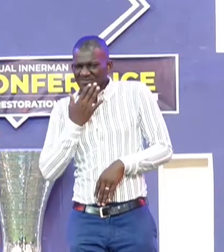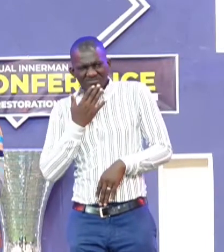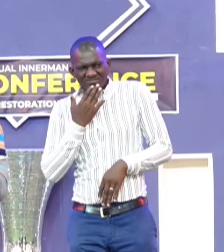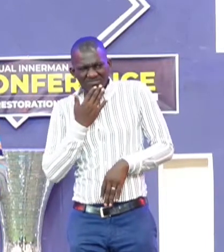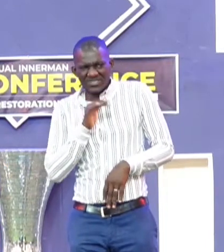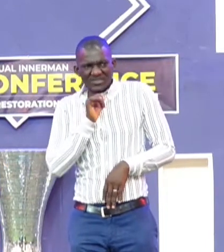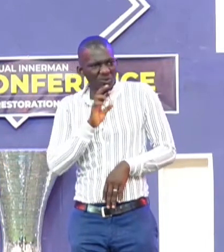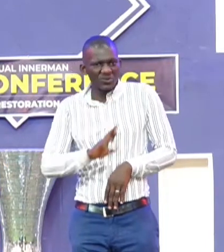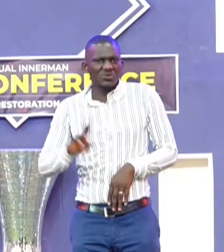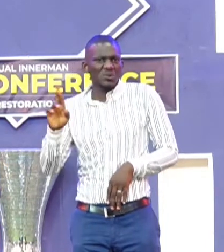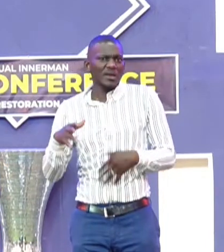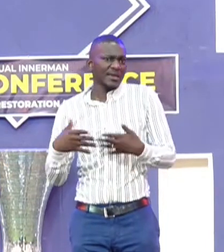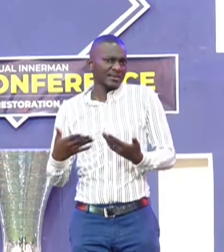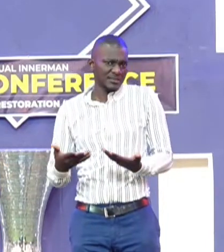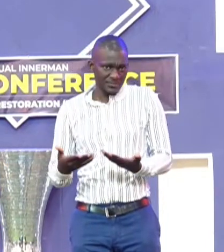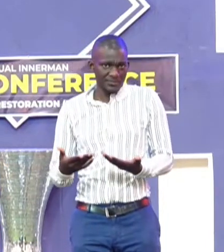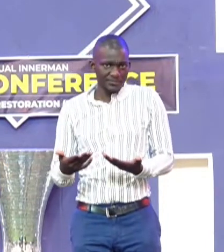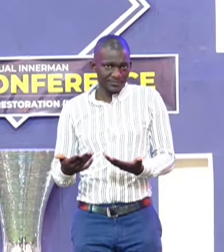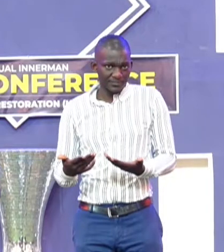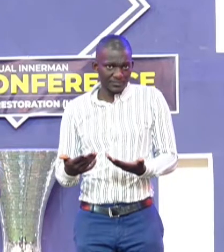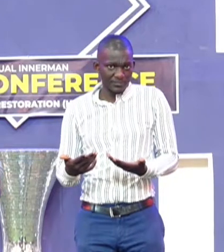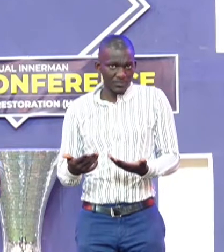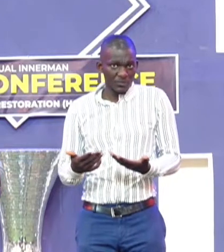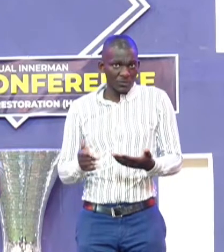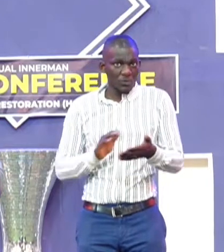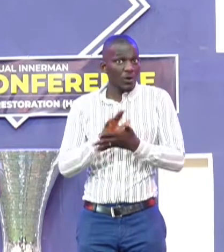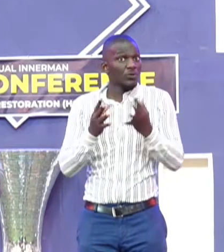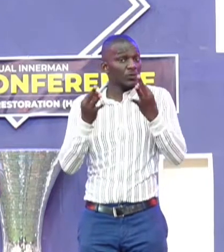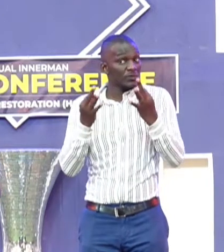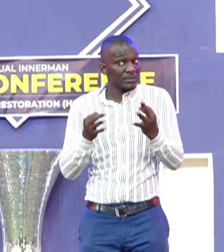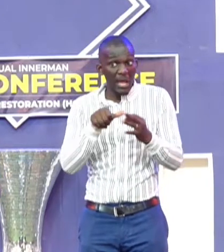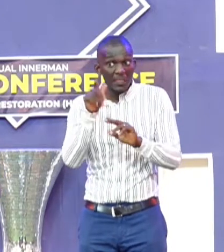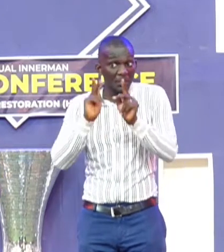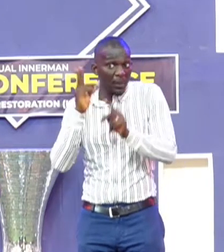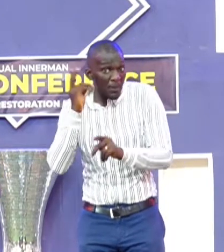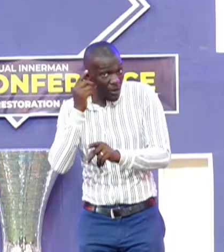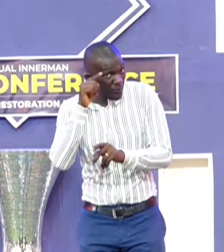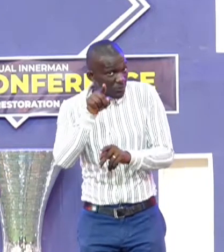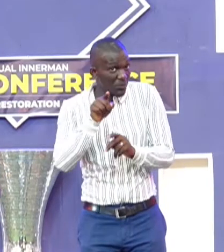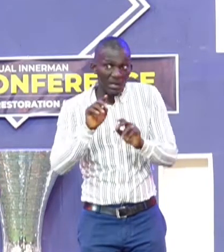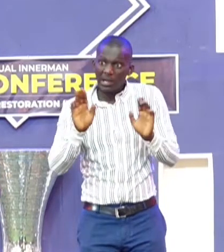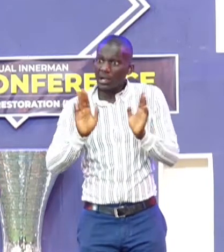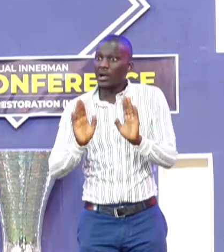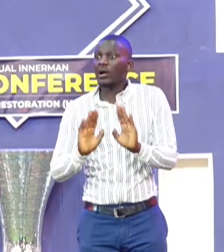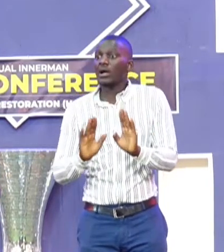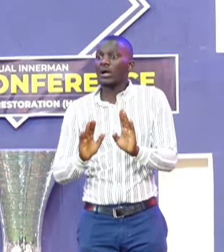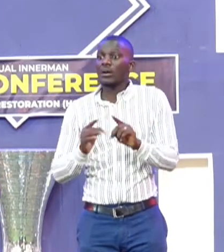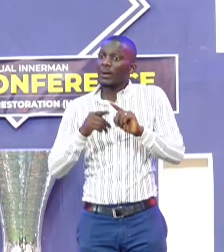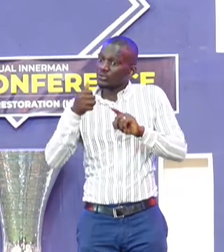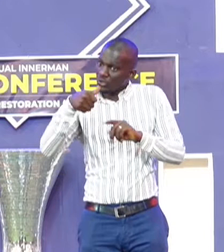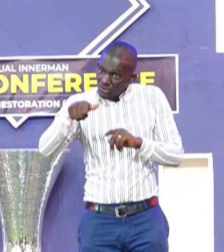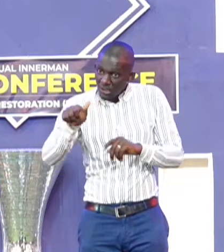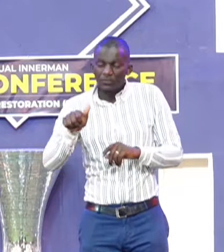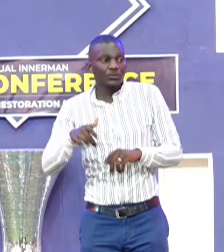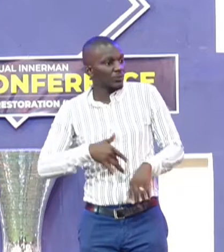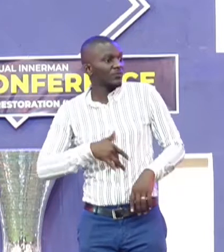I feel my ministry is not what it's supposed to be. With that, no one is going to feel it for you, but you're going to